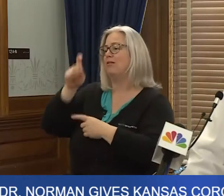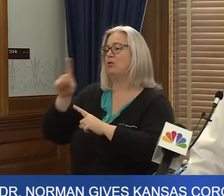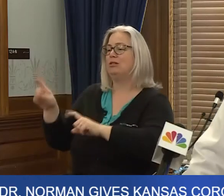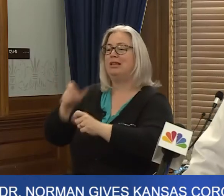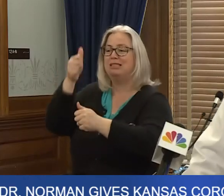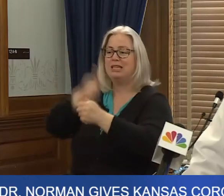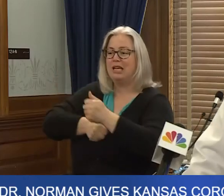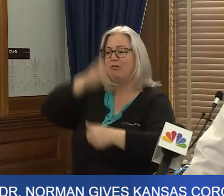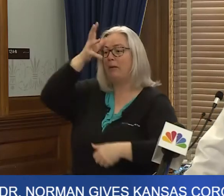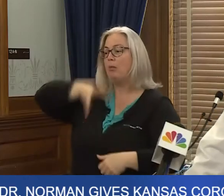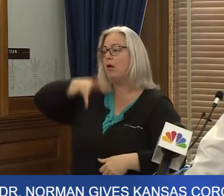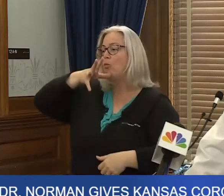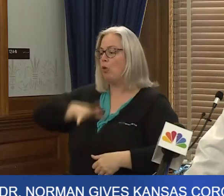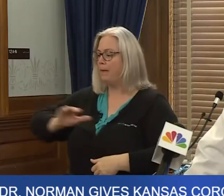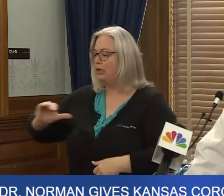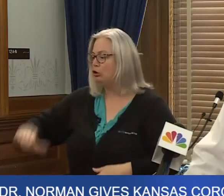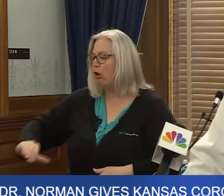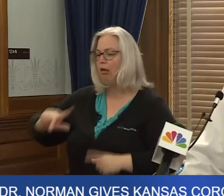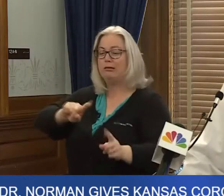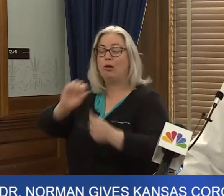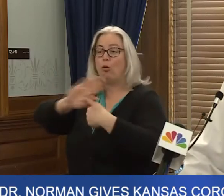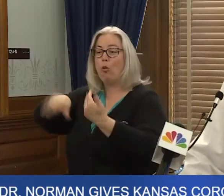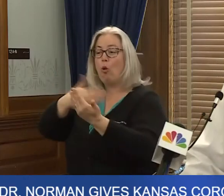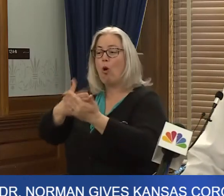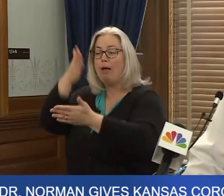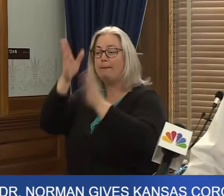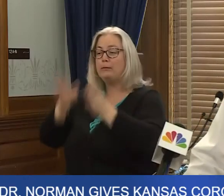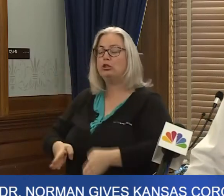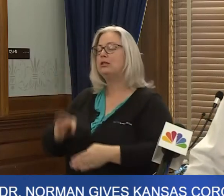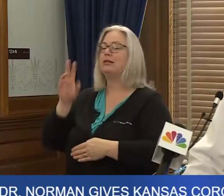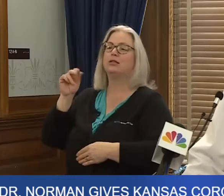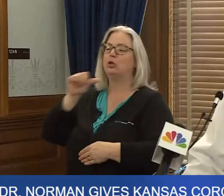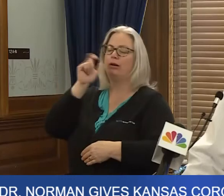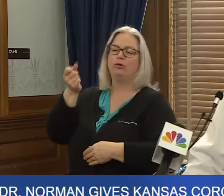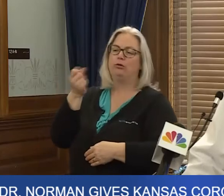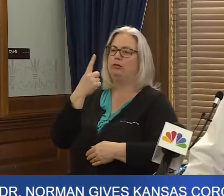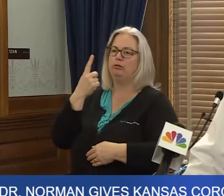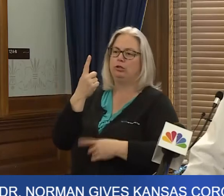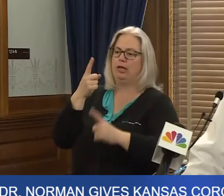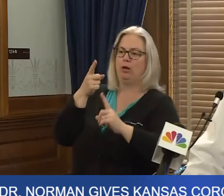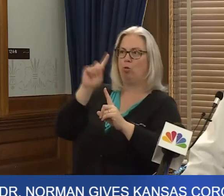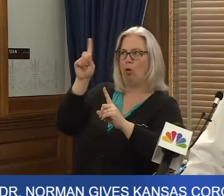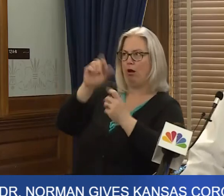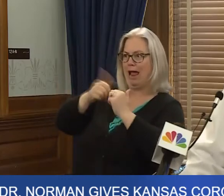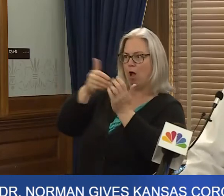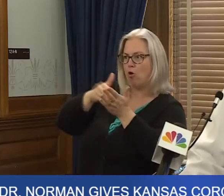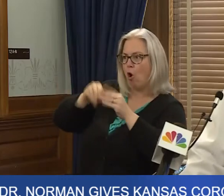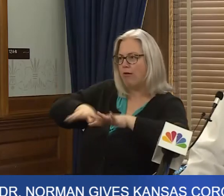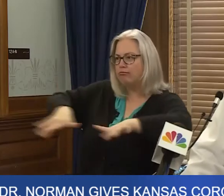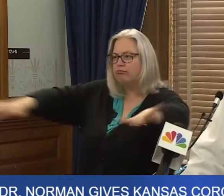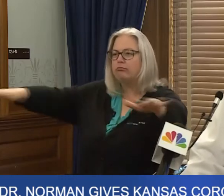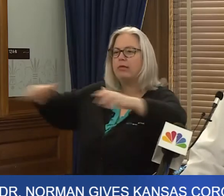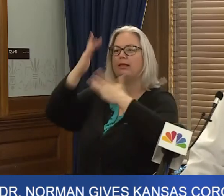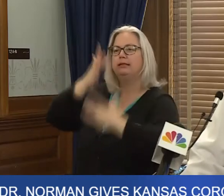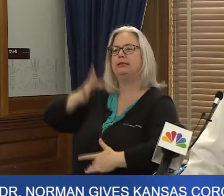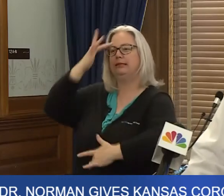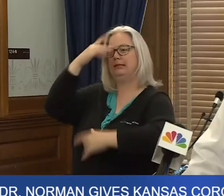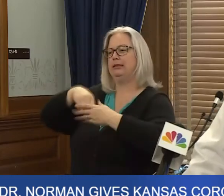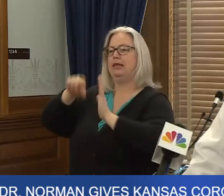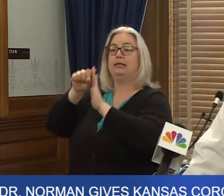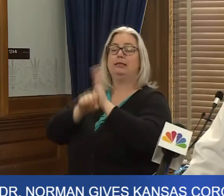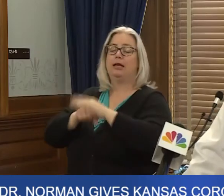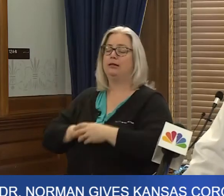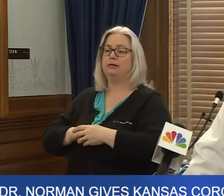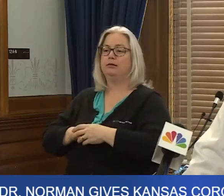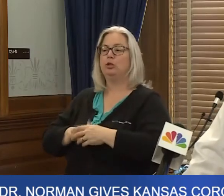every man, woman, and child in the state to have a good understanding of the point prevalence of the disease. There's ways